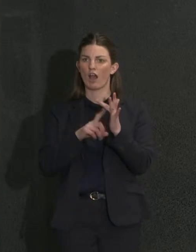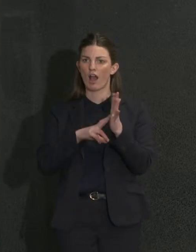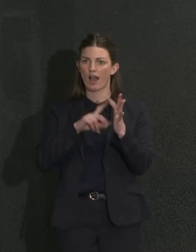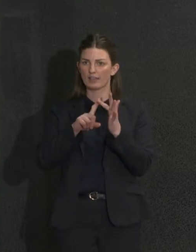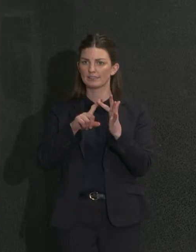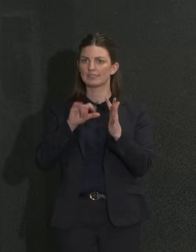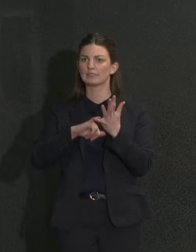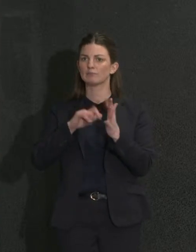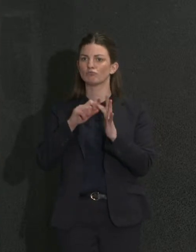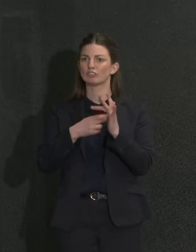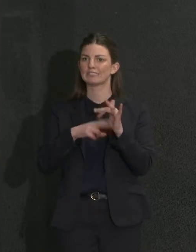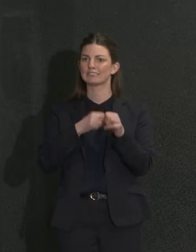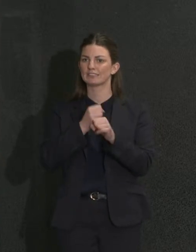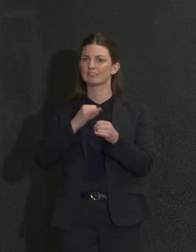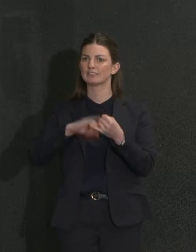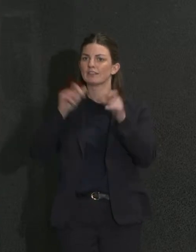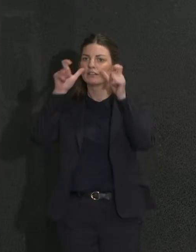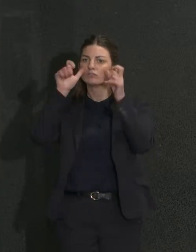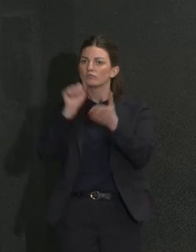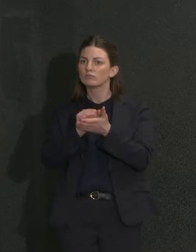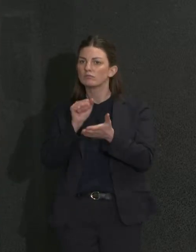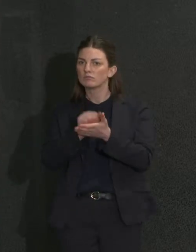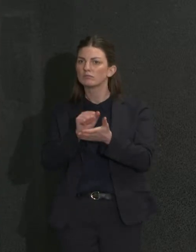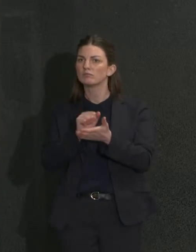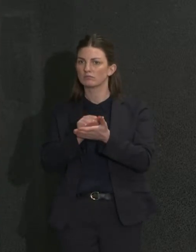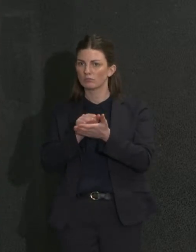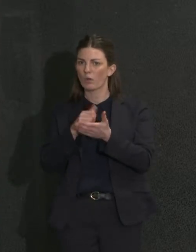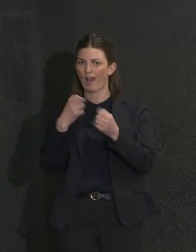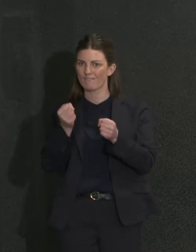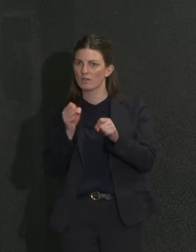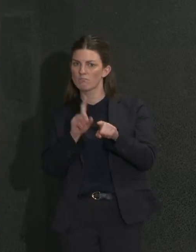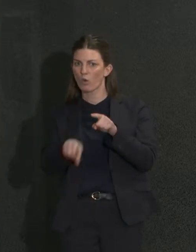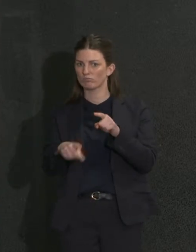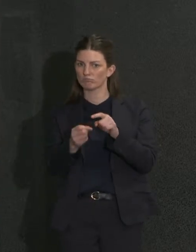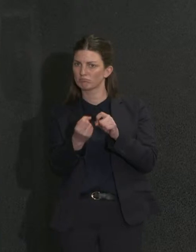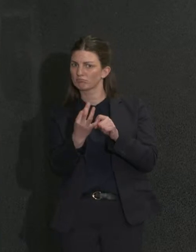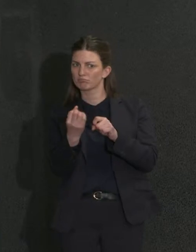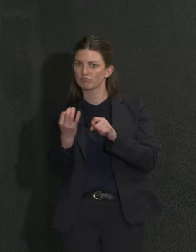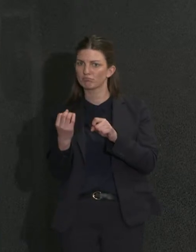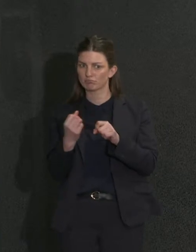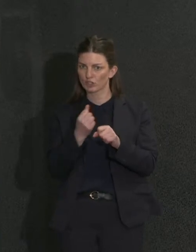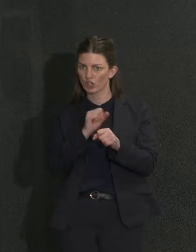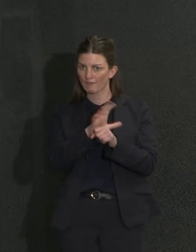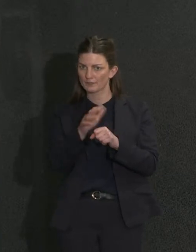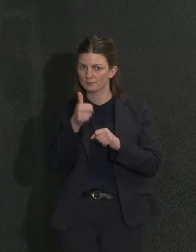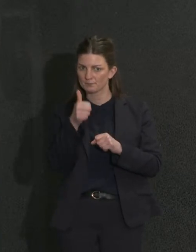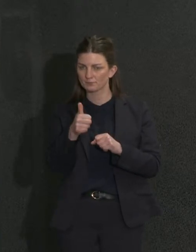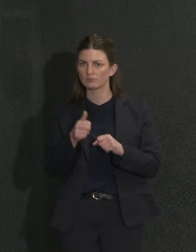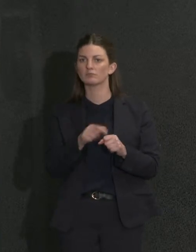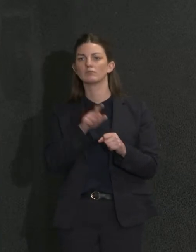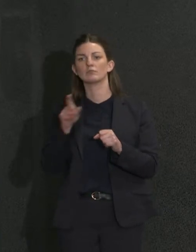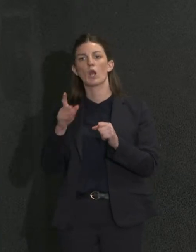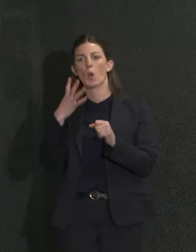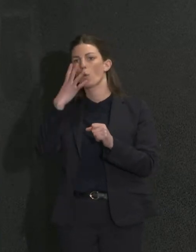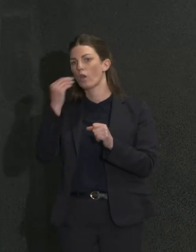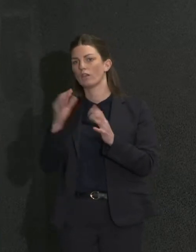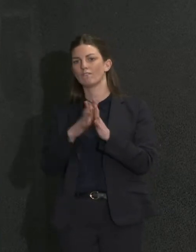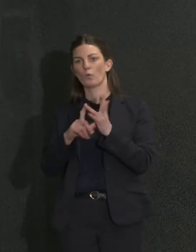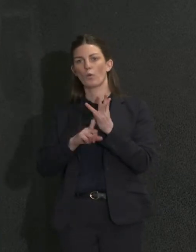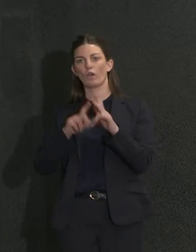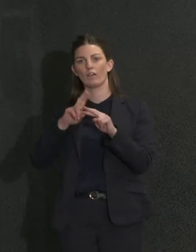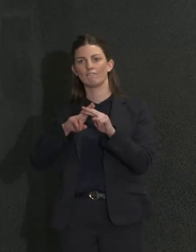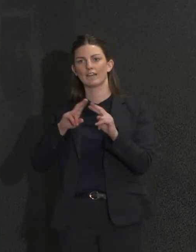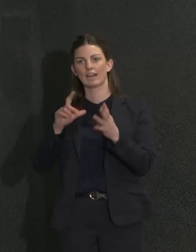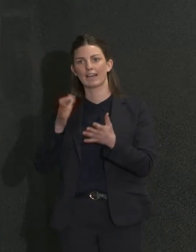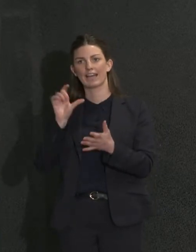of the 78 primary close contacts returning a negative test result. And at the Wolf Cafe and Eatery in